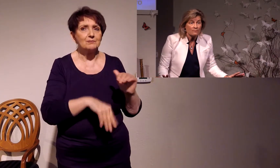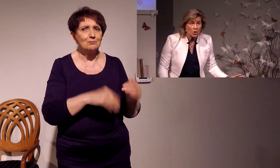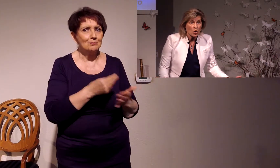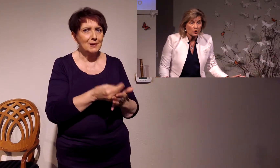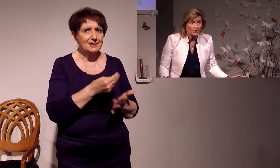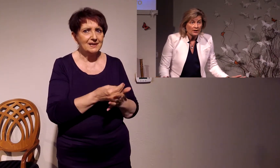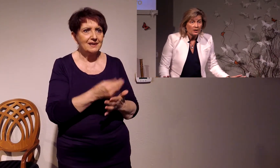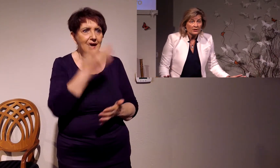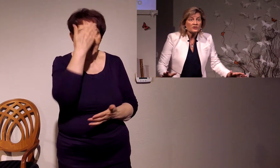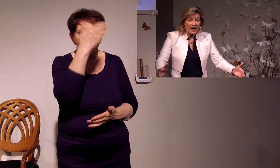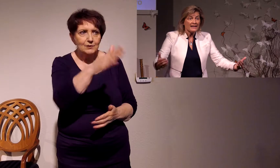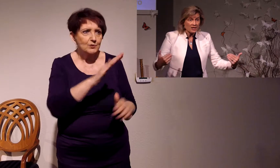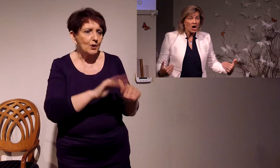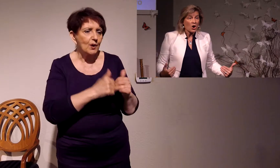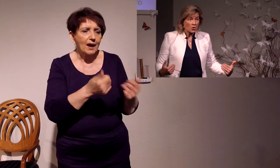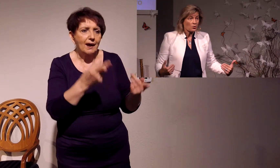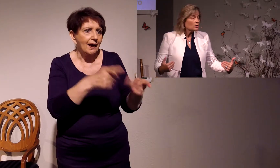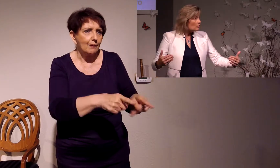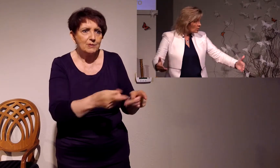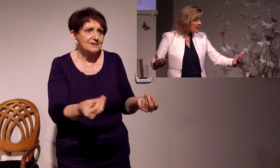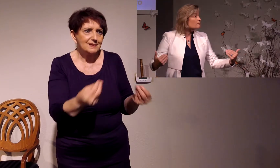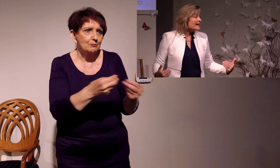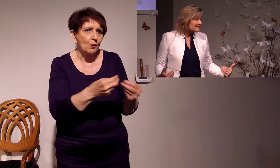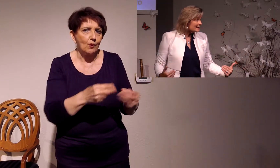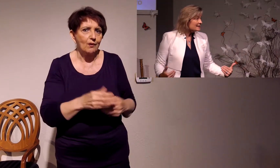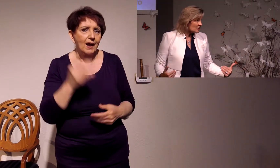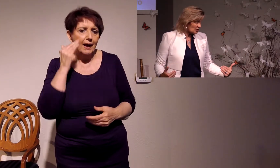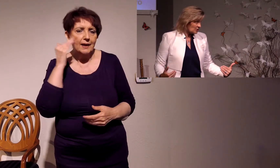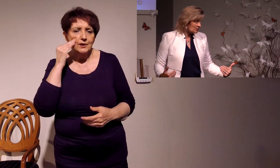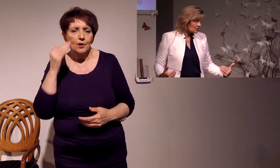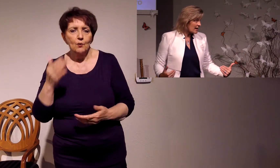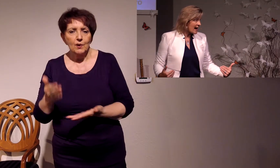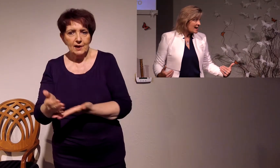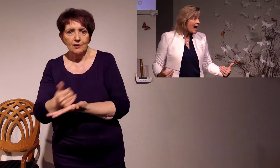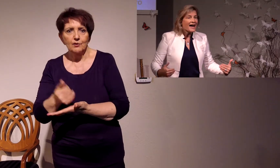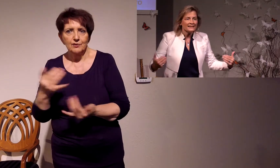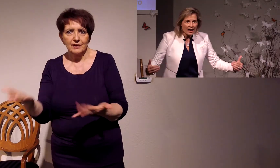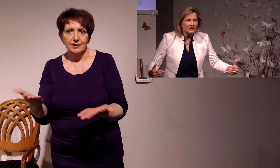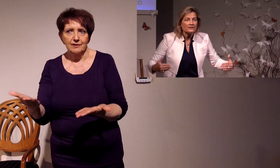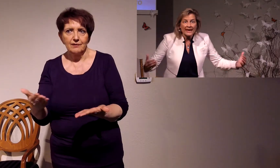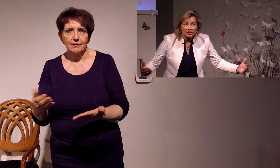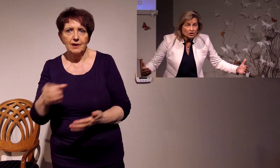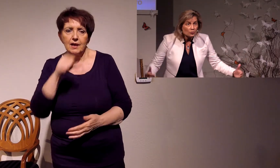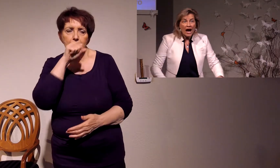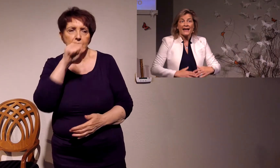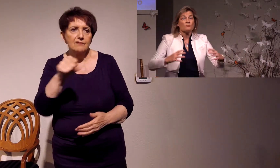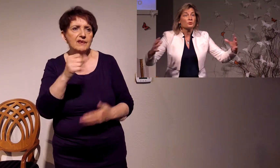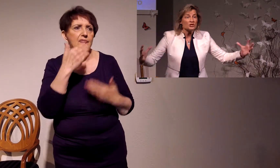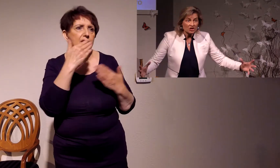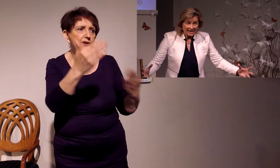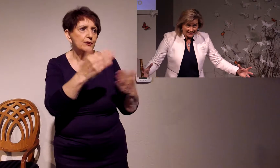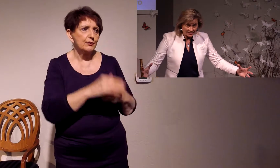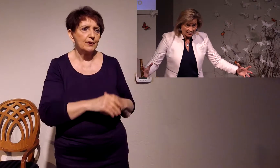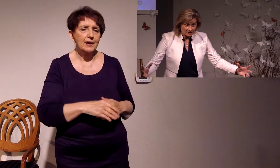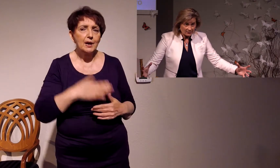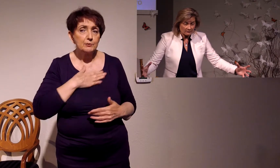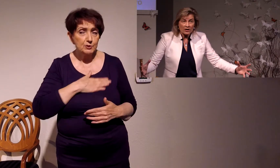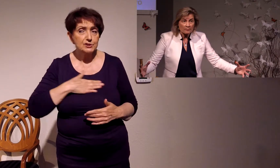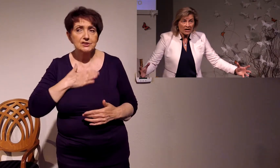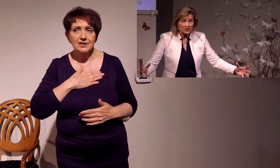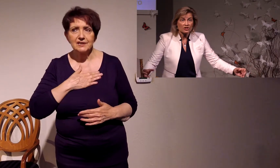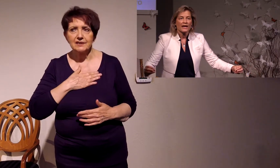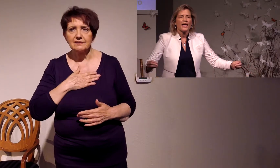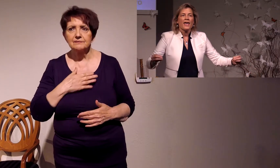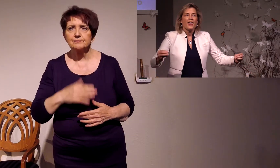happens anymore because I know what I'm making here. Okay? I love it. Thank you. I appreciate it